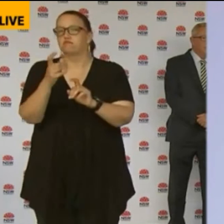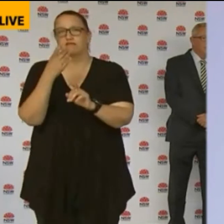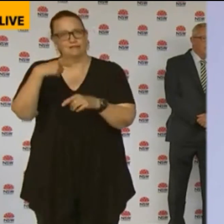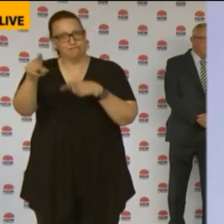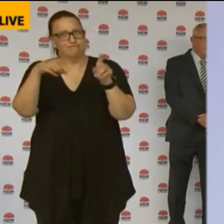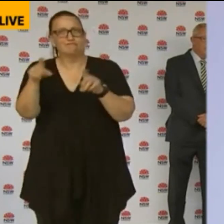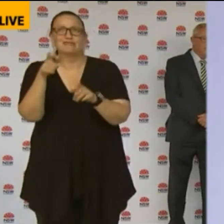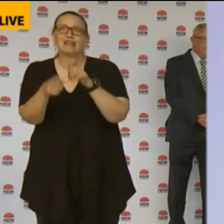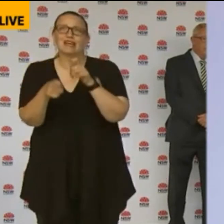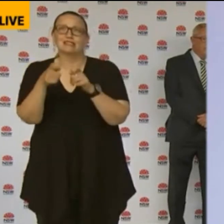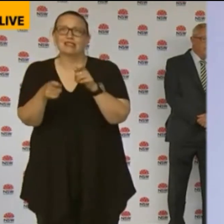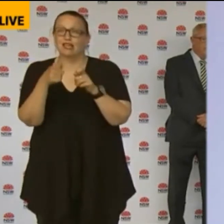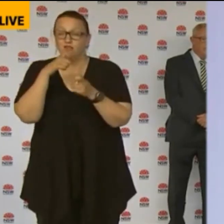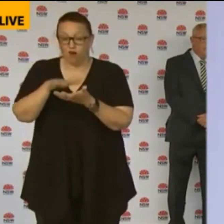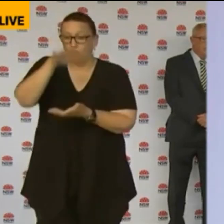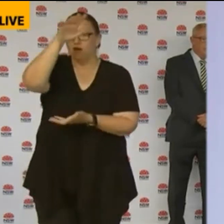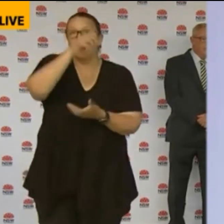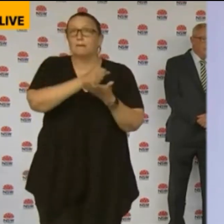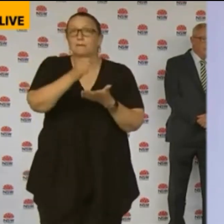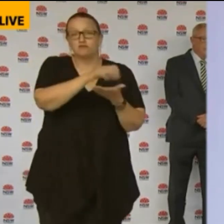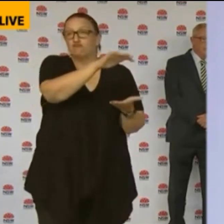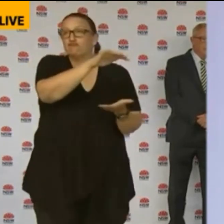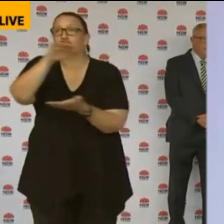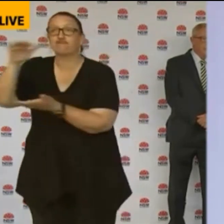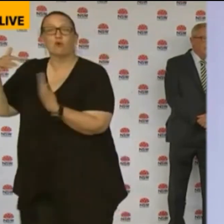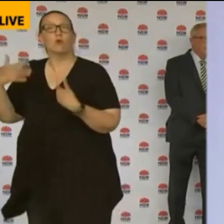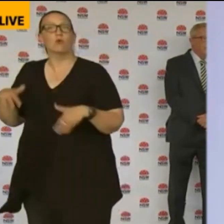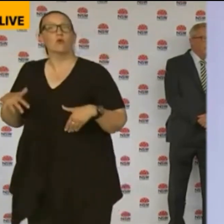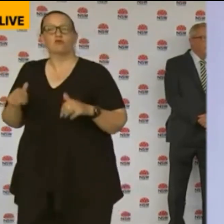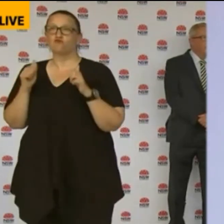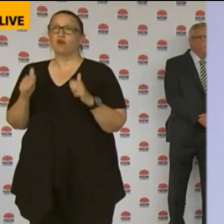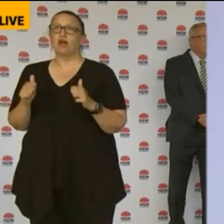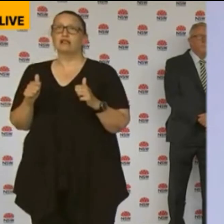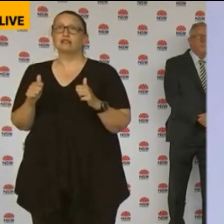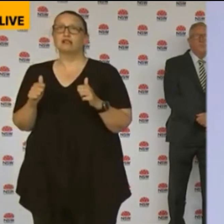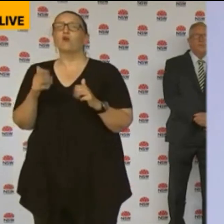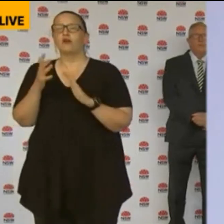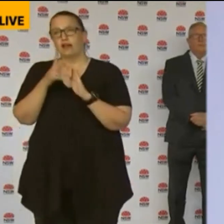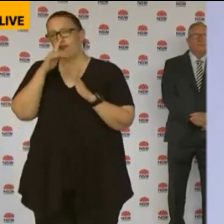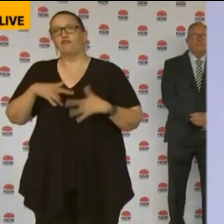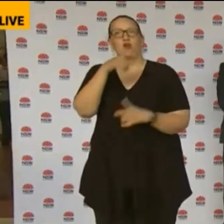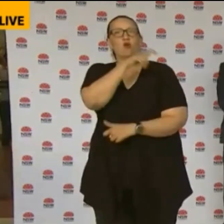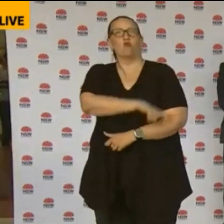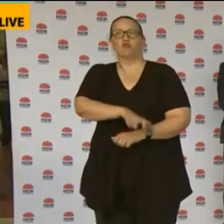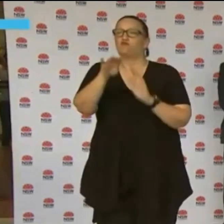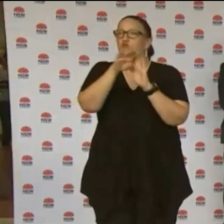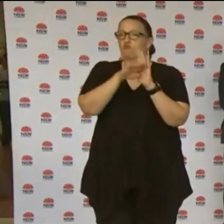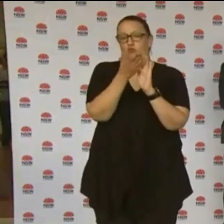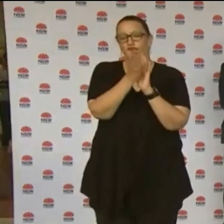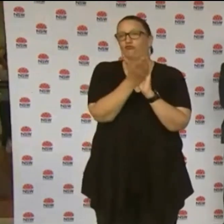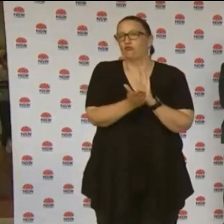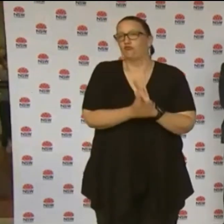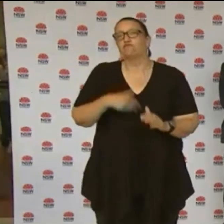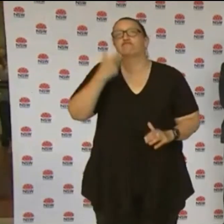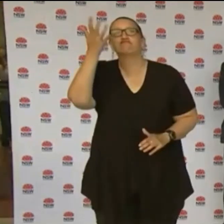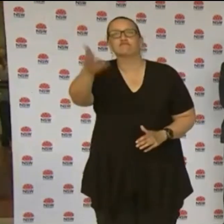testing to allow us to ease restrictions. But I do want to say to the community of New South Wales, in particular to Greater Sydney, that we are very much